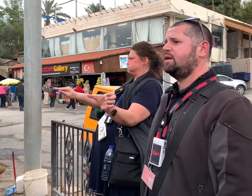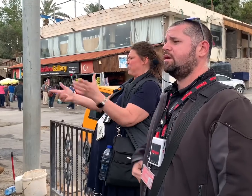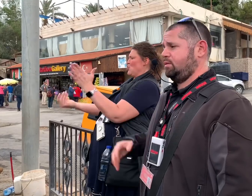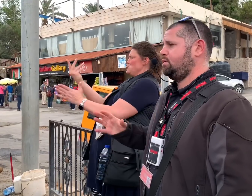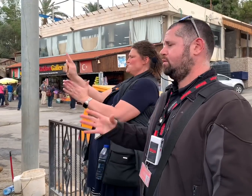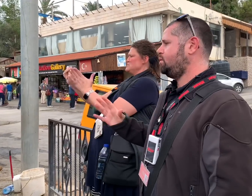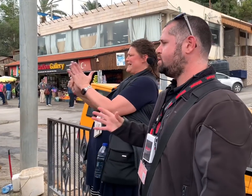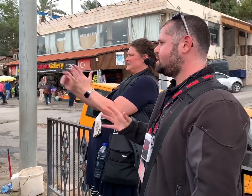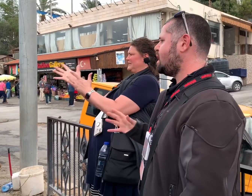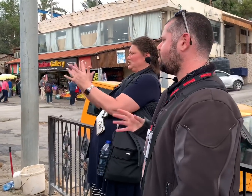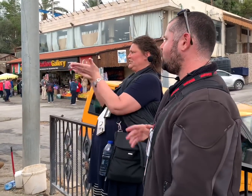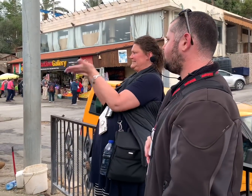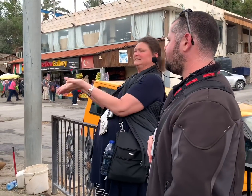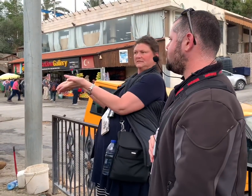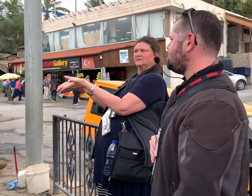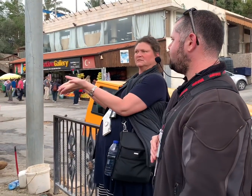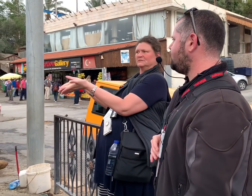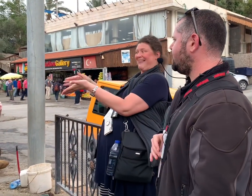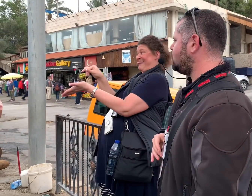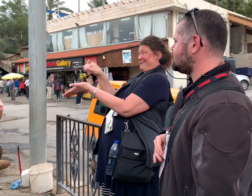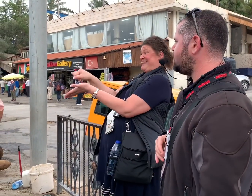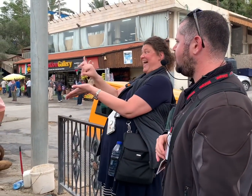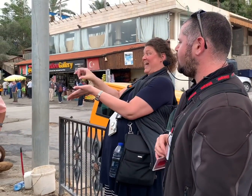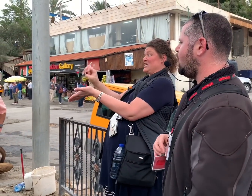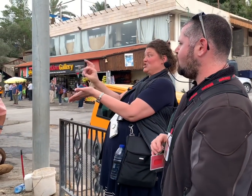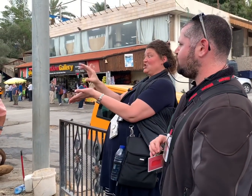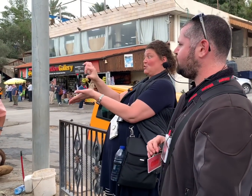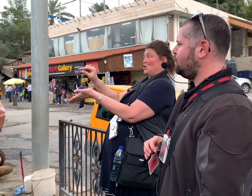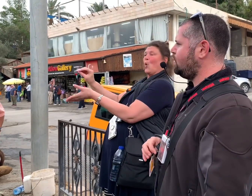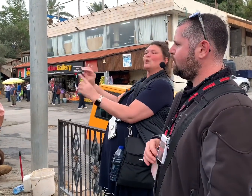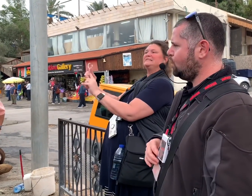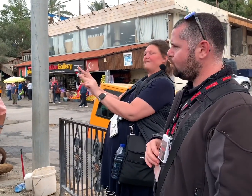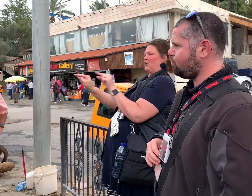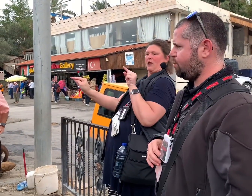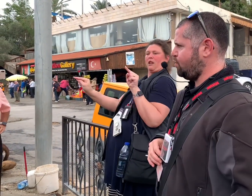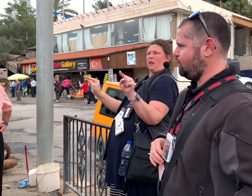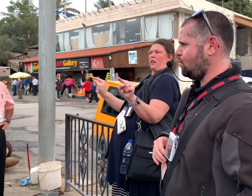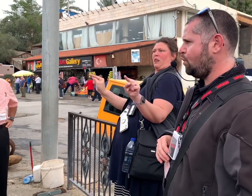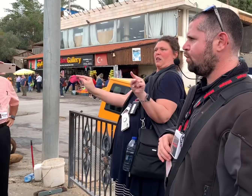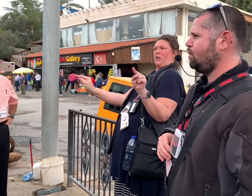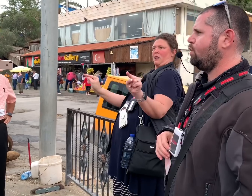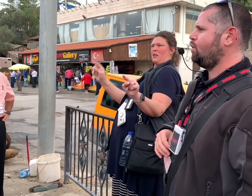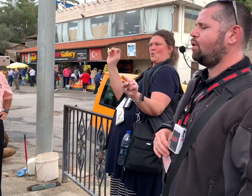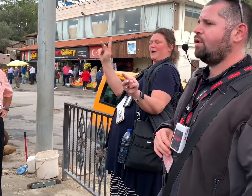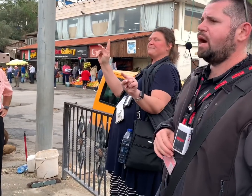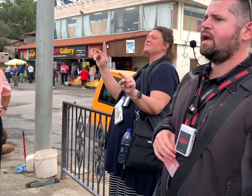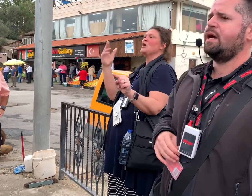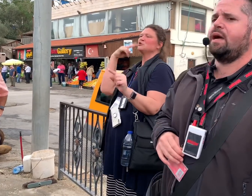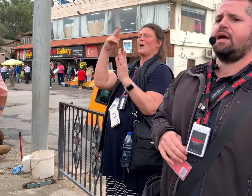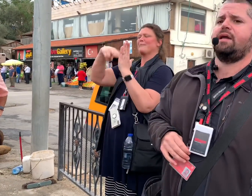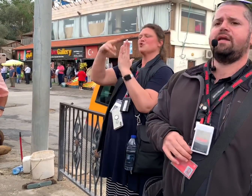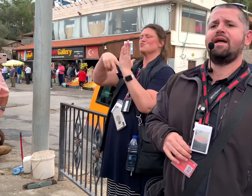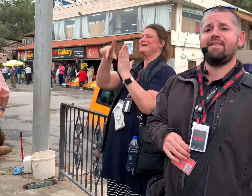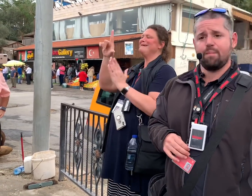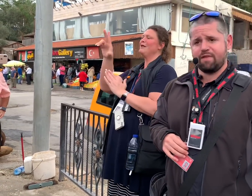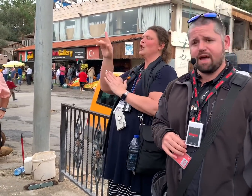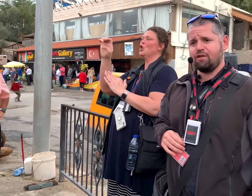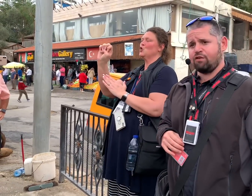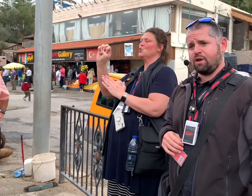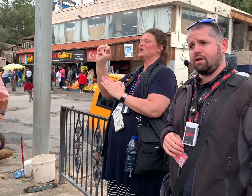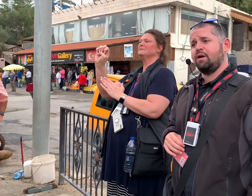read something from you from the Gospel of Luke chapter 4, okay?